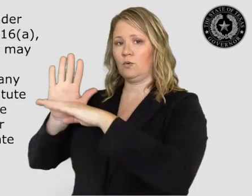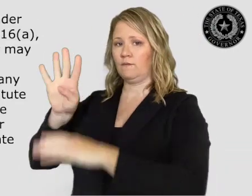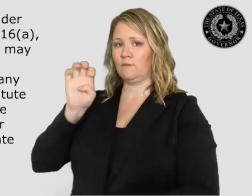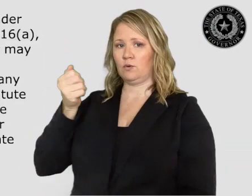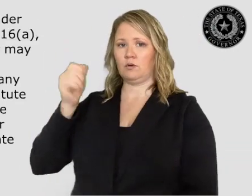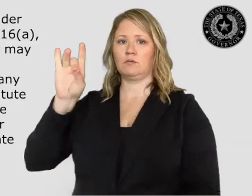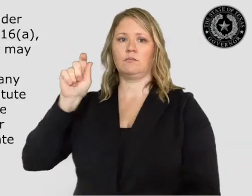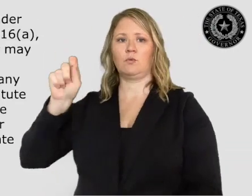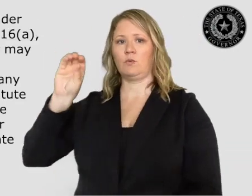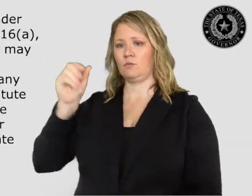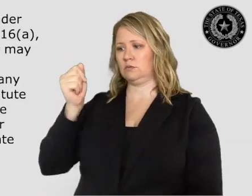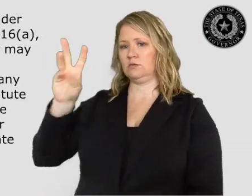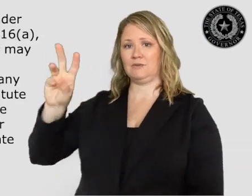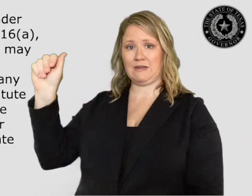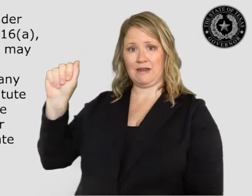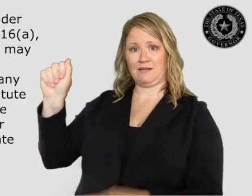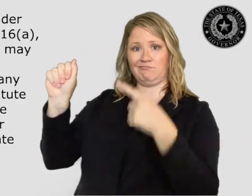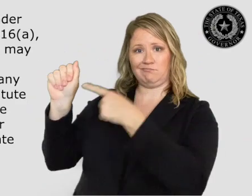whereas, under Section